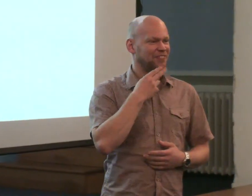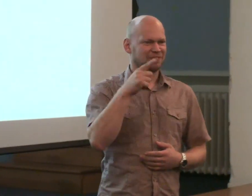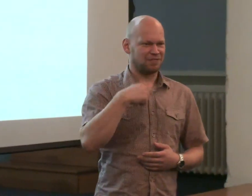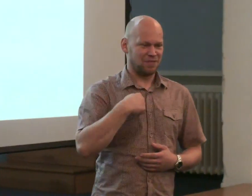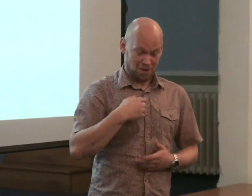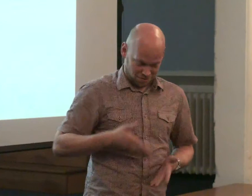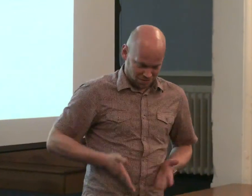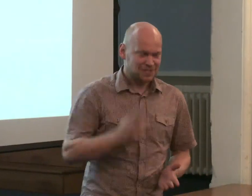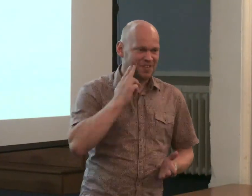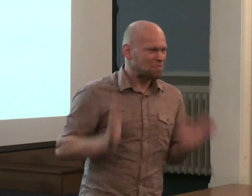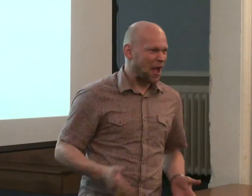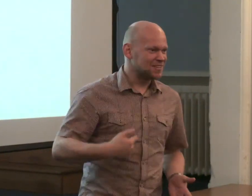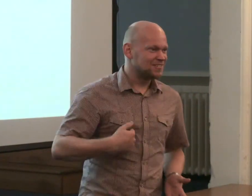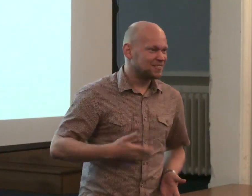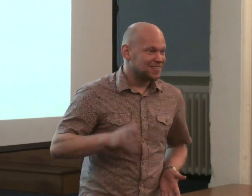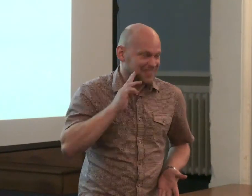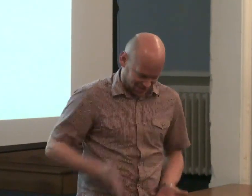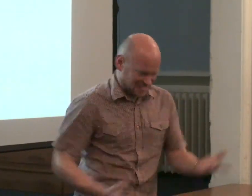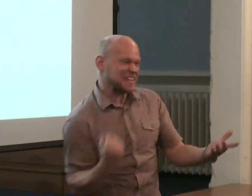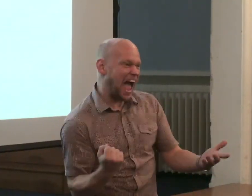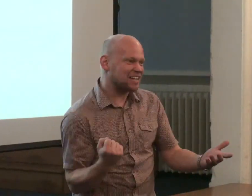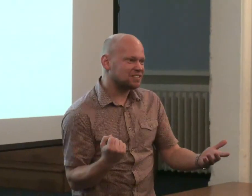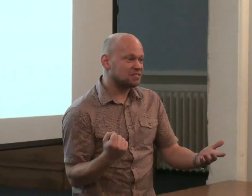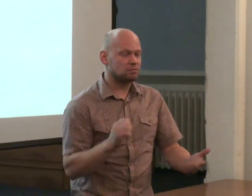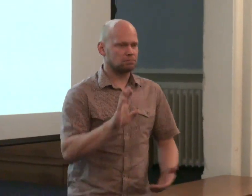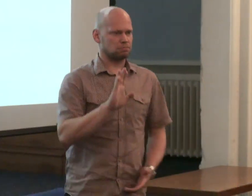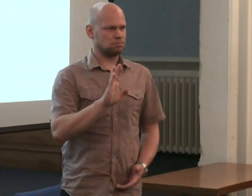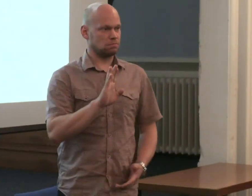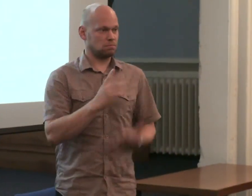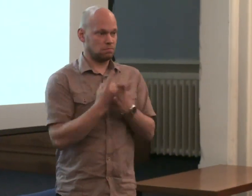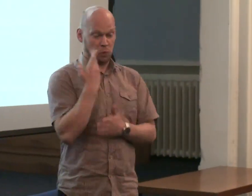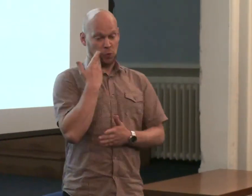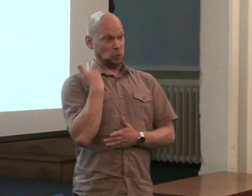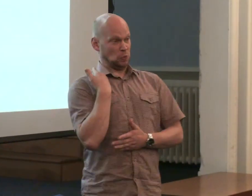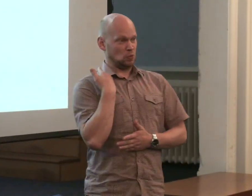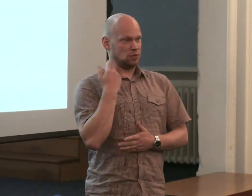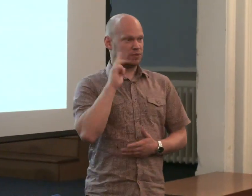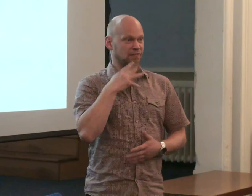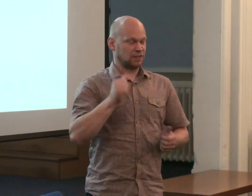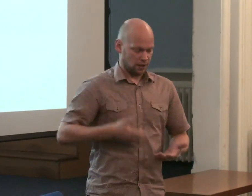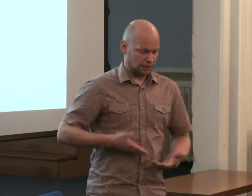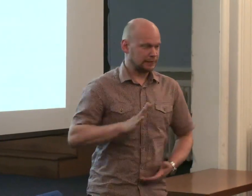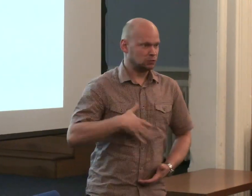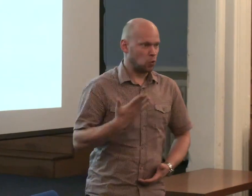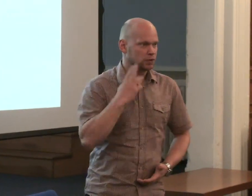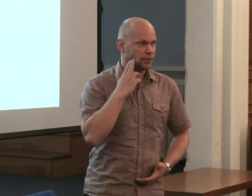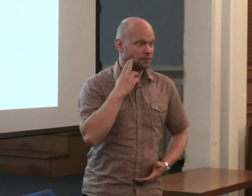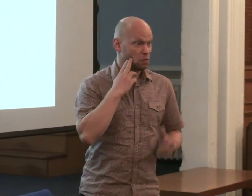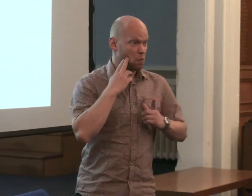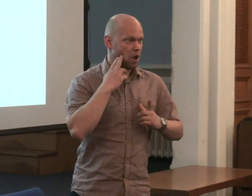Many of you know that many deaf people, you know, if they're born, then, people think, oh, I've got a deaf baby, that's great. But recently, you know,